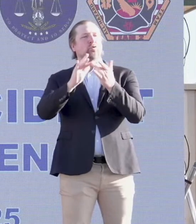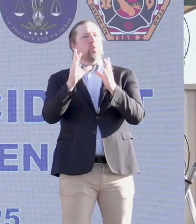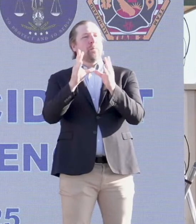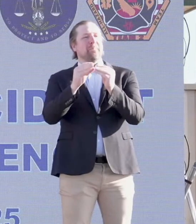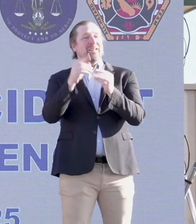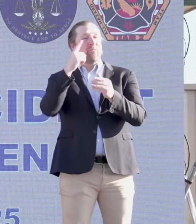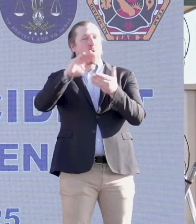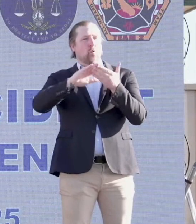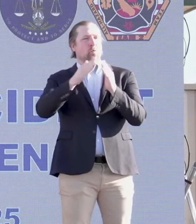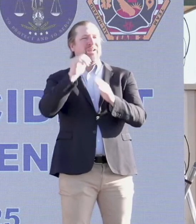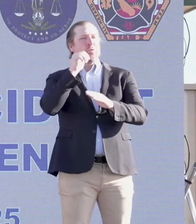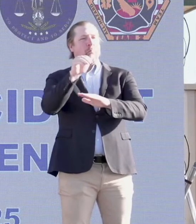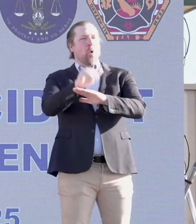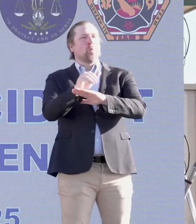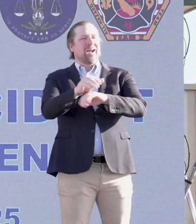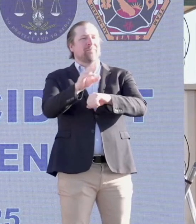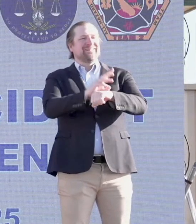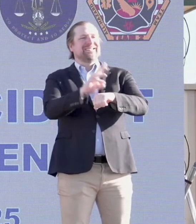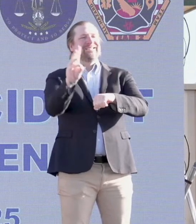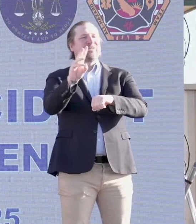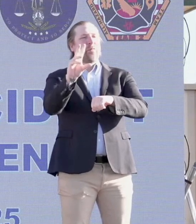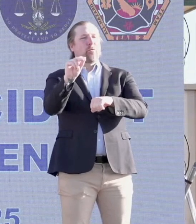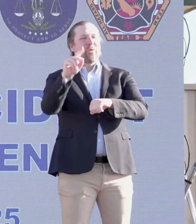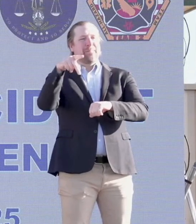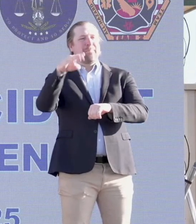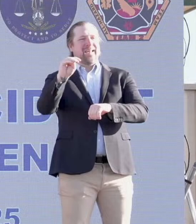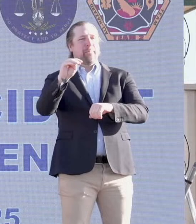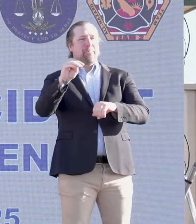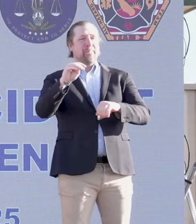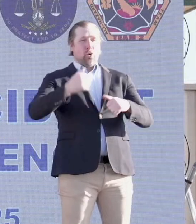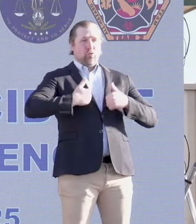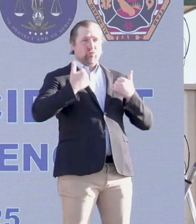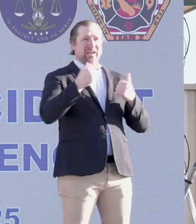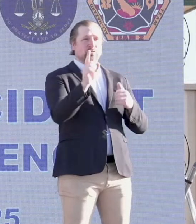tomorrow night at 6:30. The address is going to be